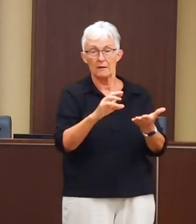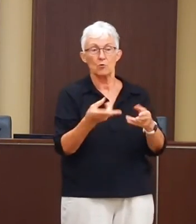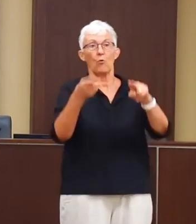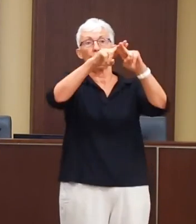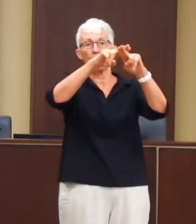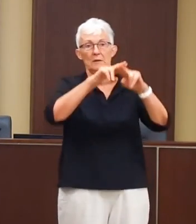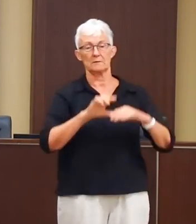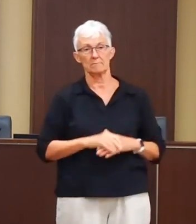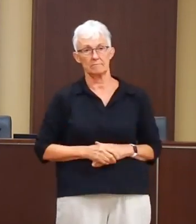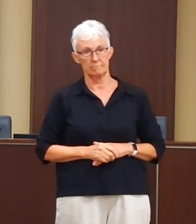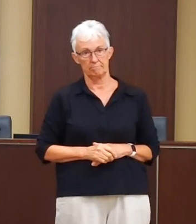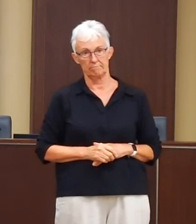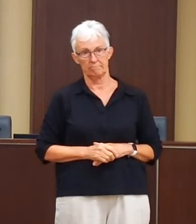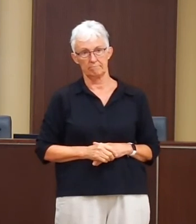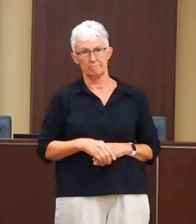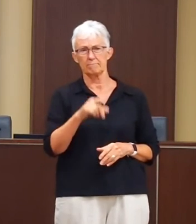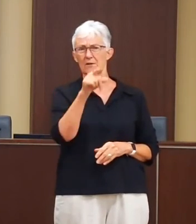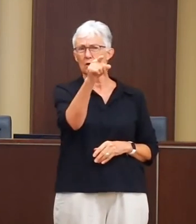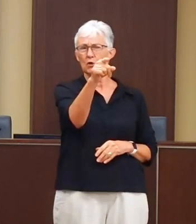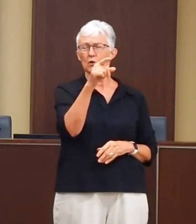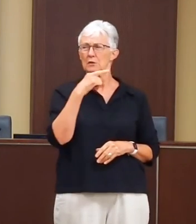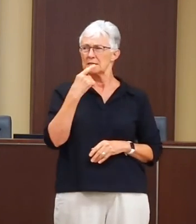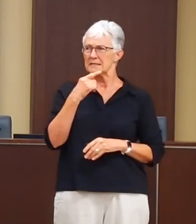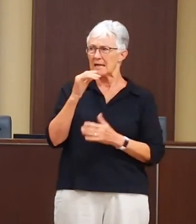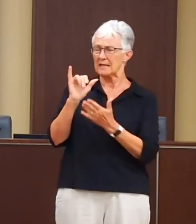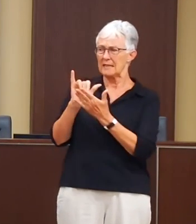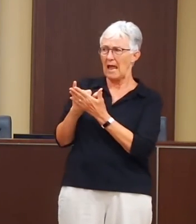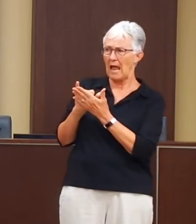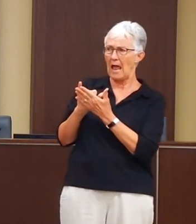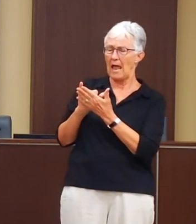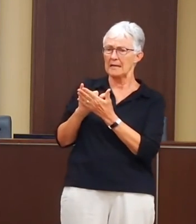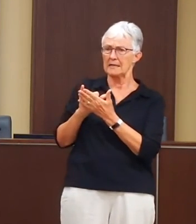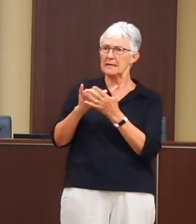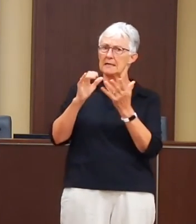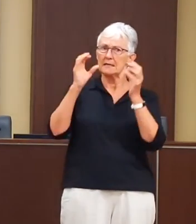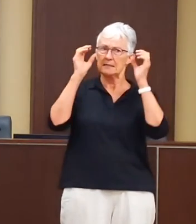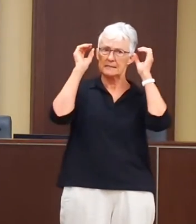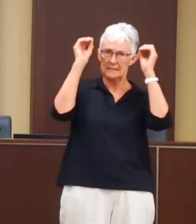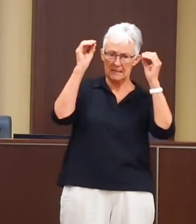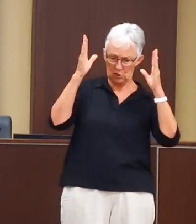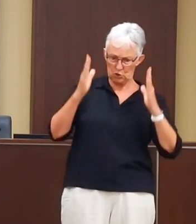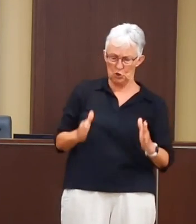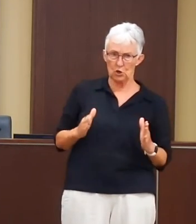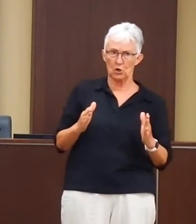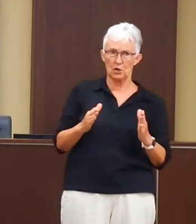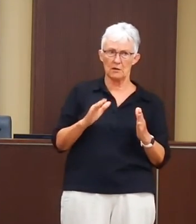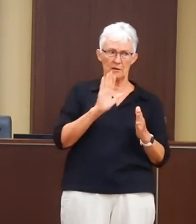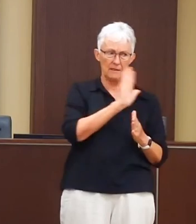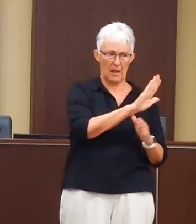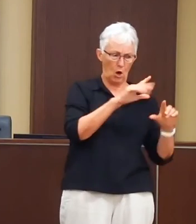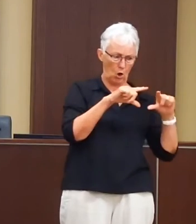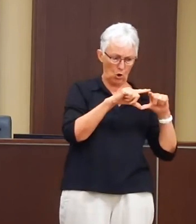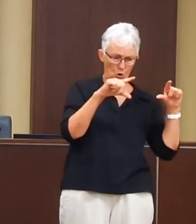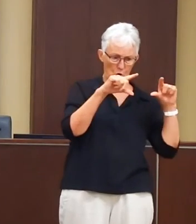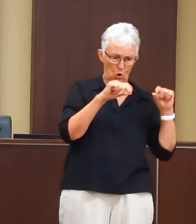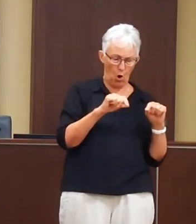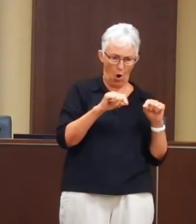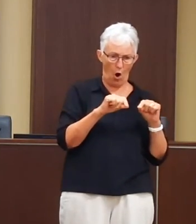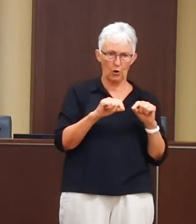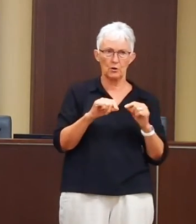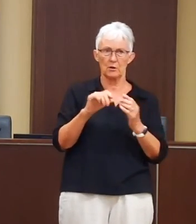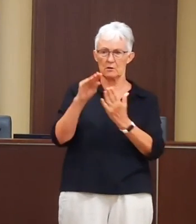What will that vaccination submission process? You said it's sort of a self-reporting. So if a teacher submits, is it their card, or do they be filling out a